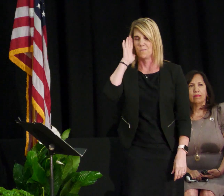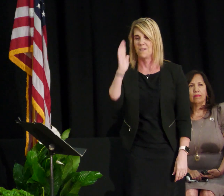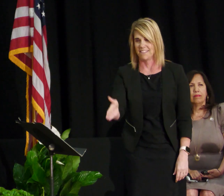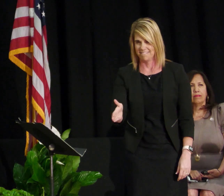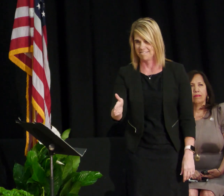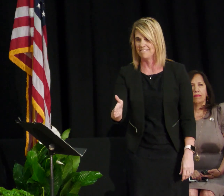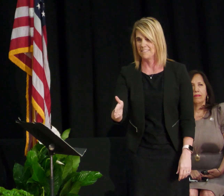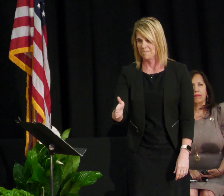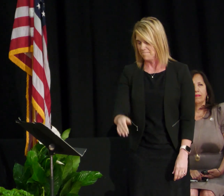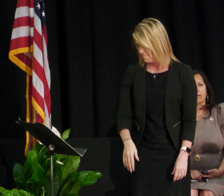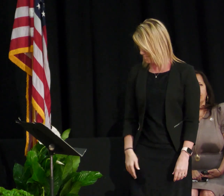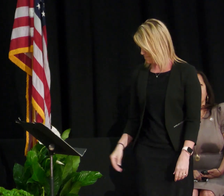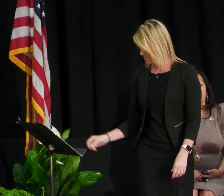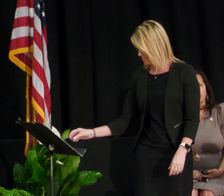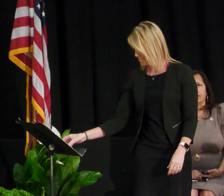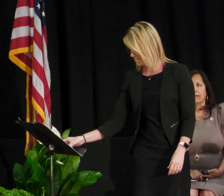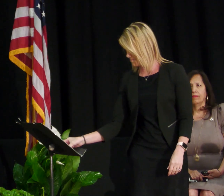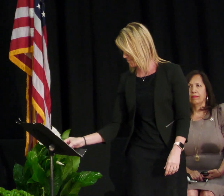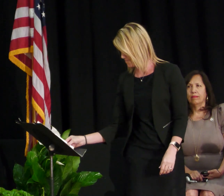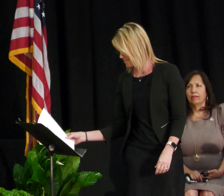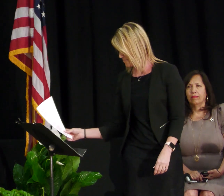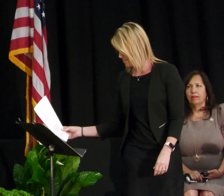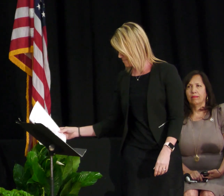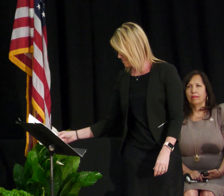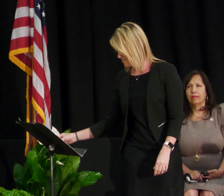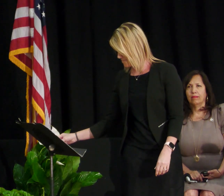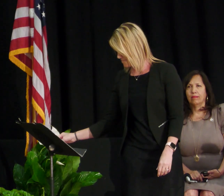successful. I am confident in that.